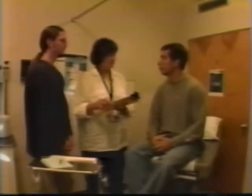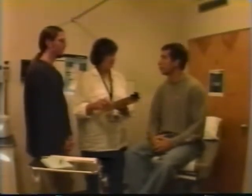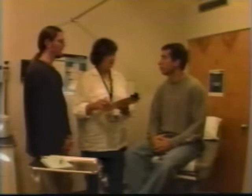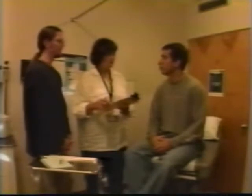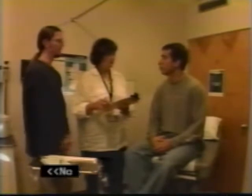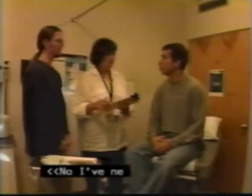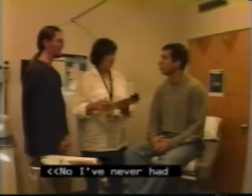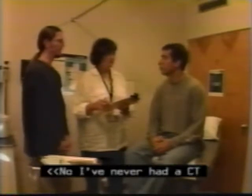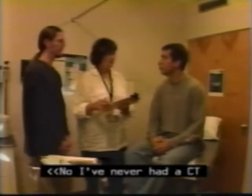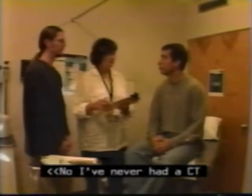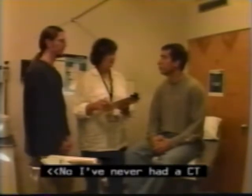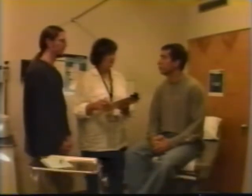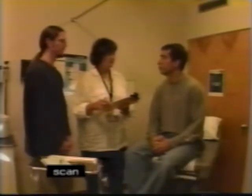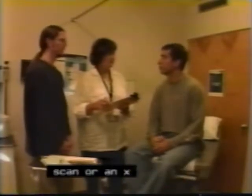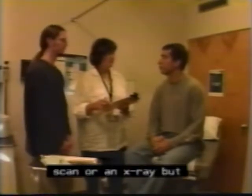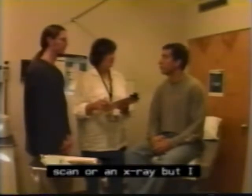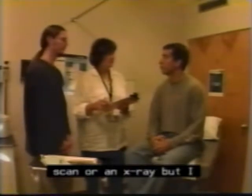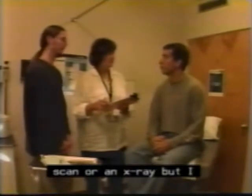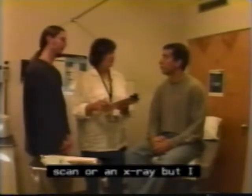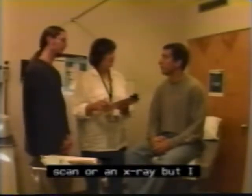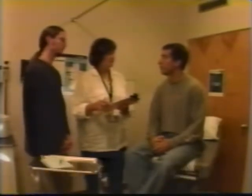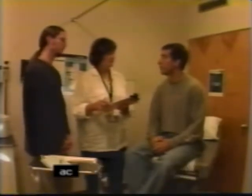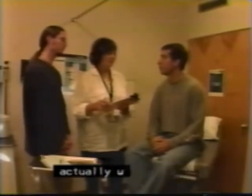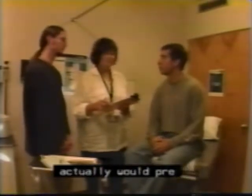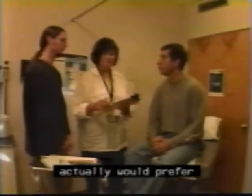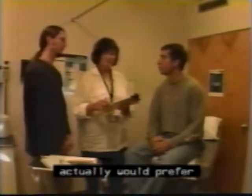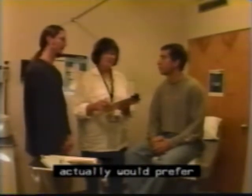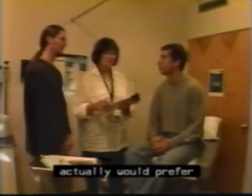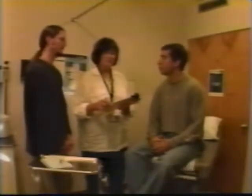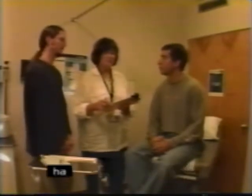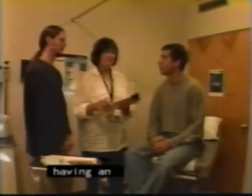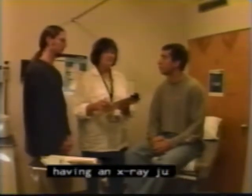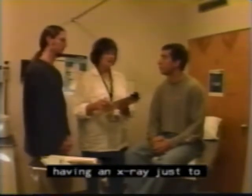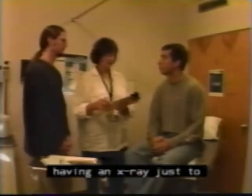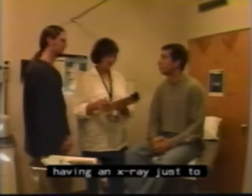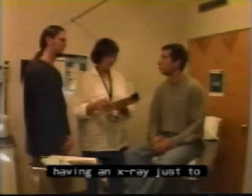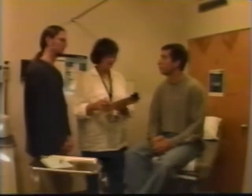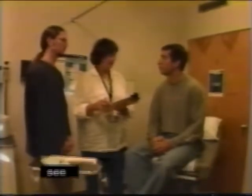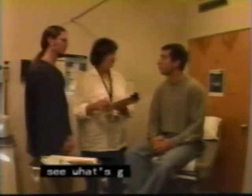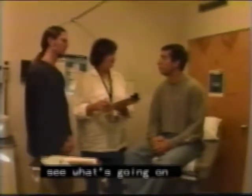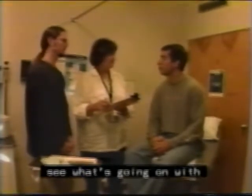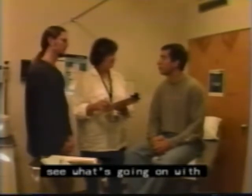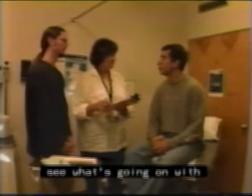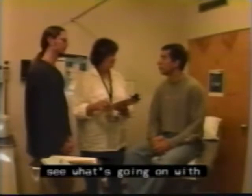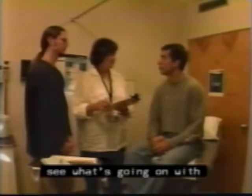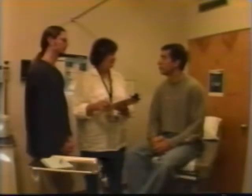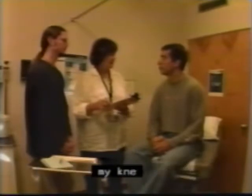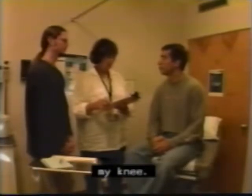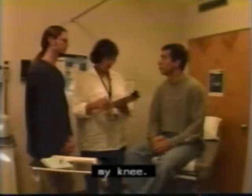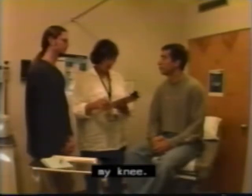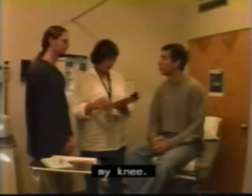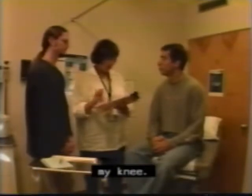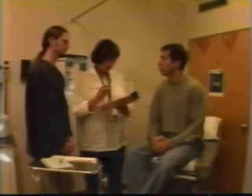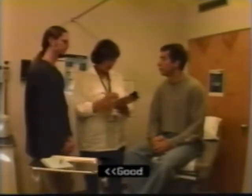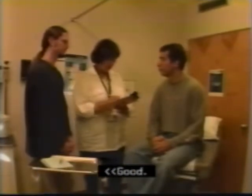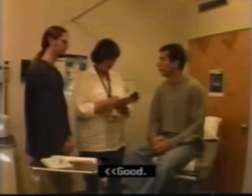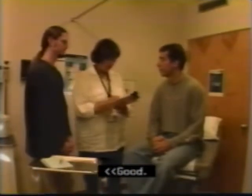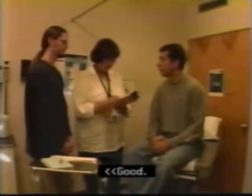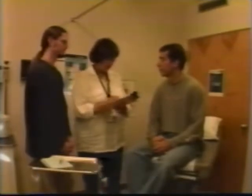No, I've never had a CAT scan or an x-ray, but I actually would prefer having an x-ray just to see what's going on with my knee. Great, I'll make a note of that for the